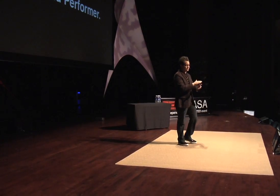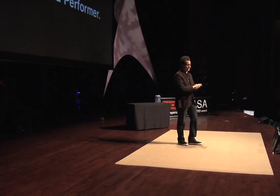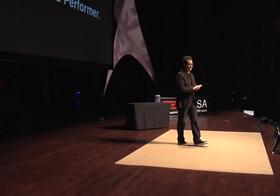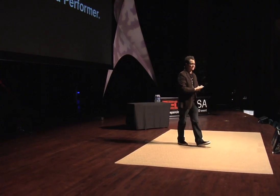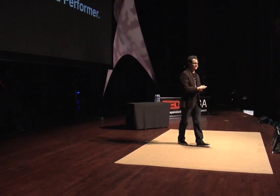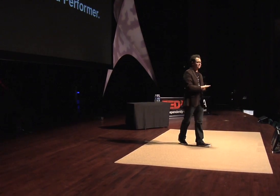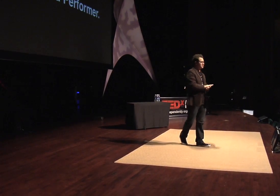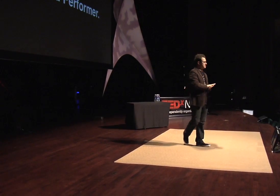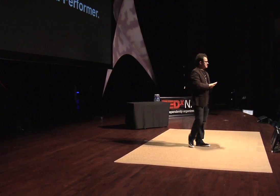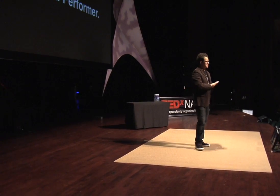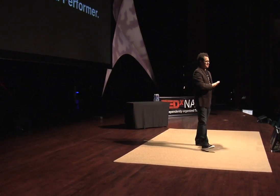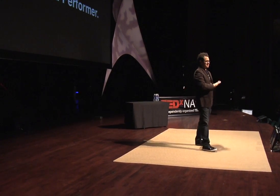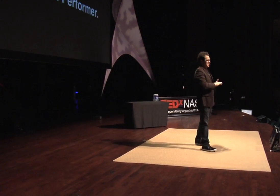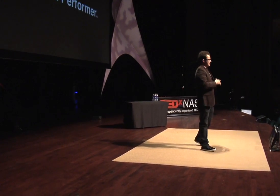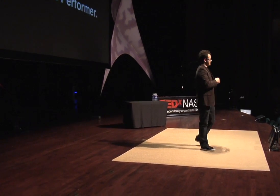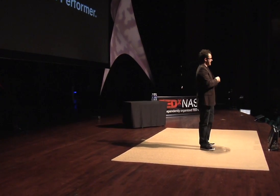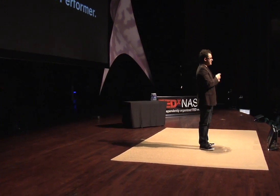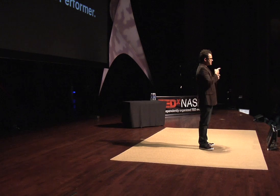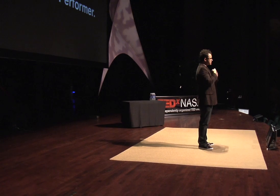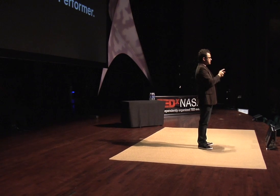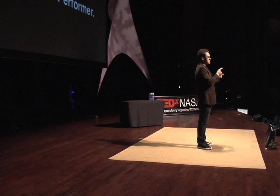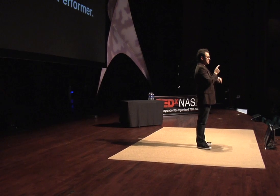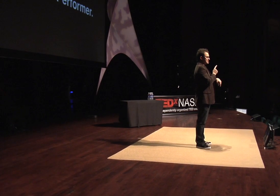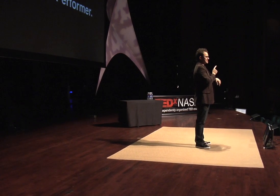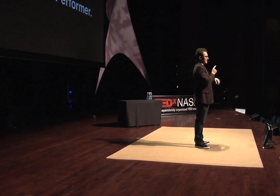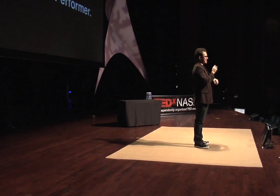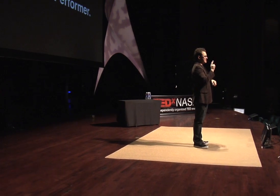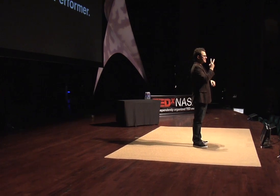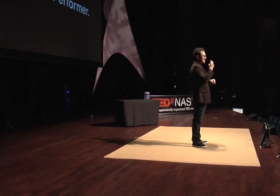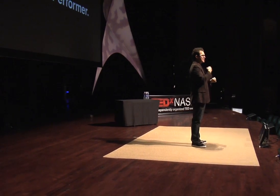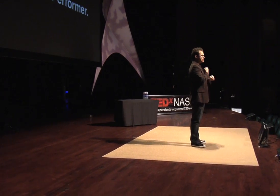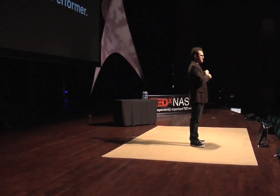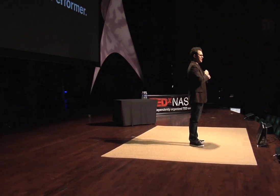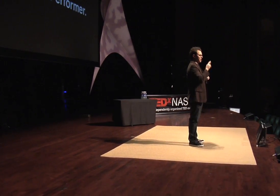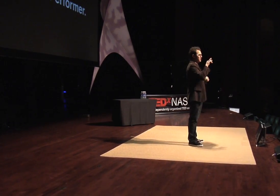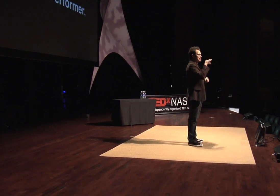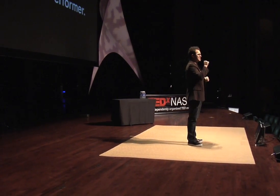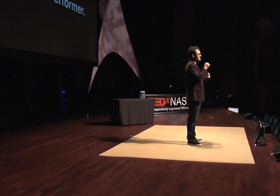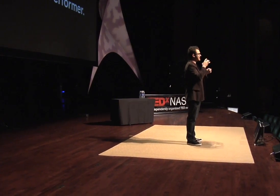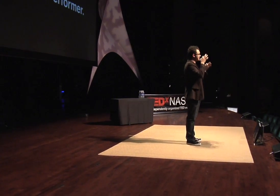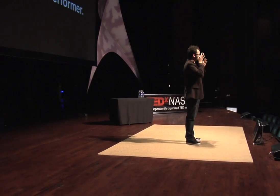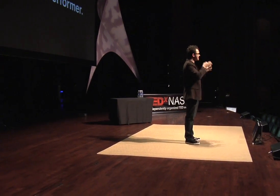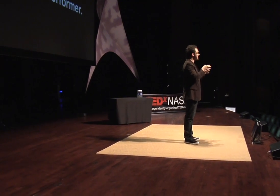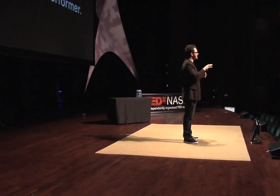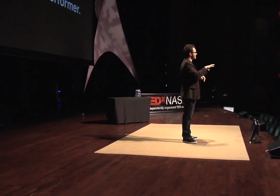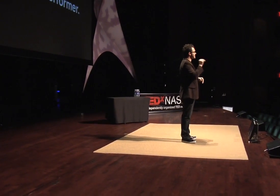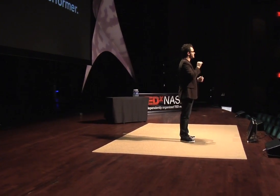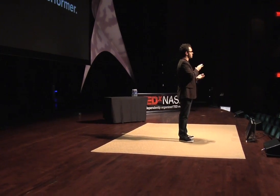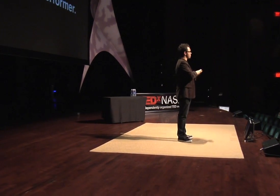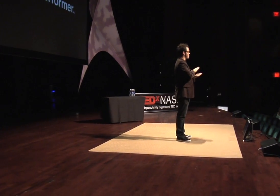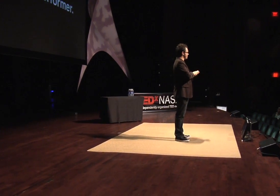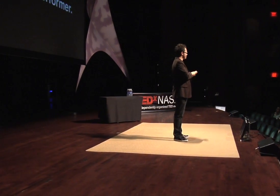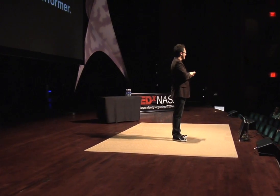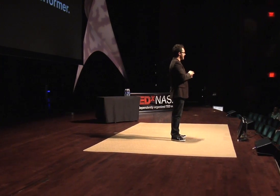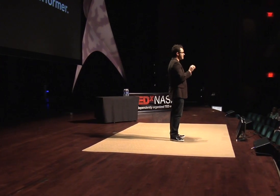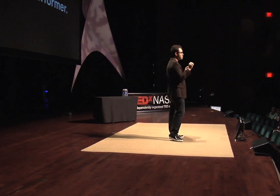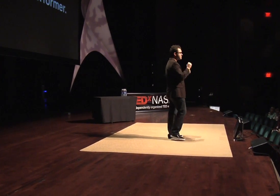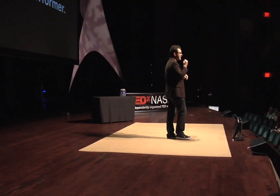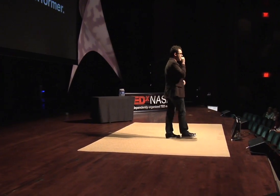music. And it was just during this my second year at RIT that I decided to leave school. And I moved back